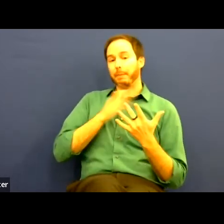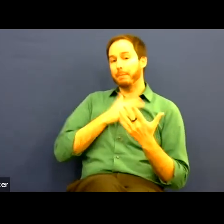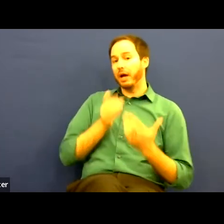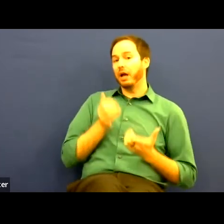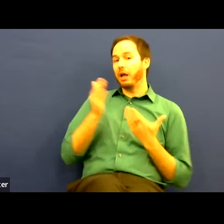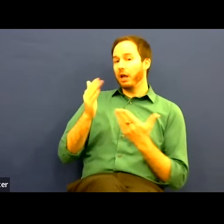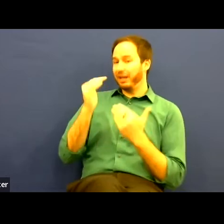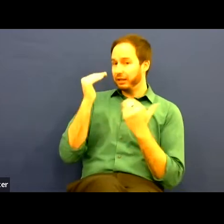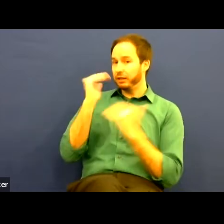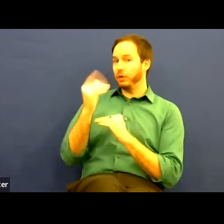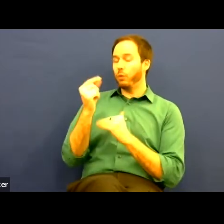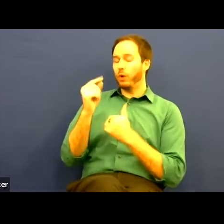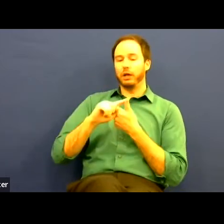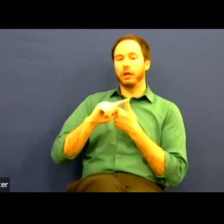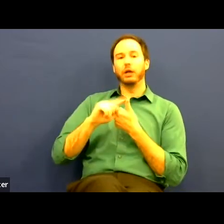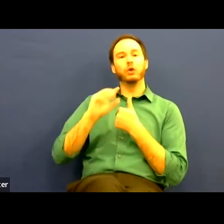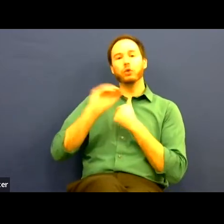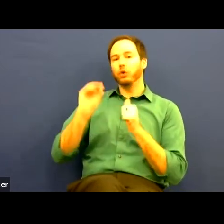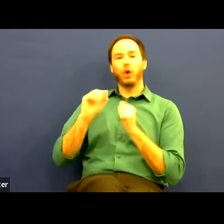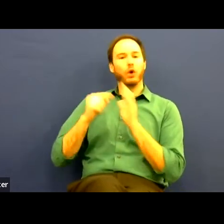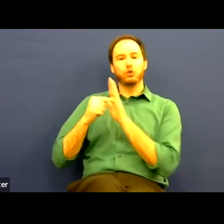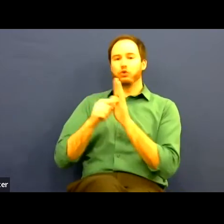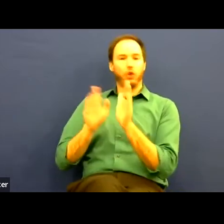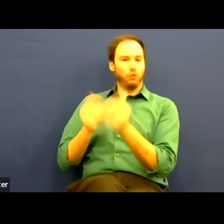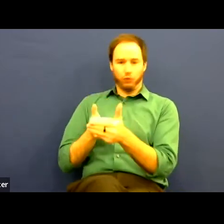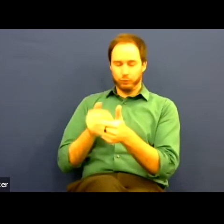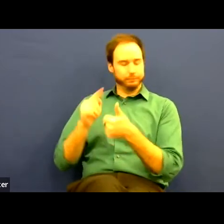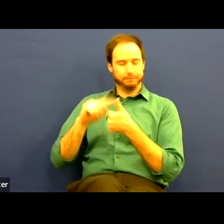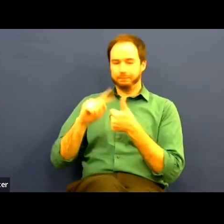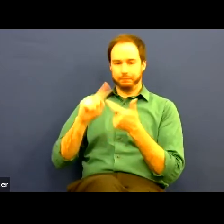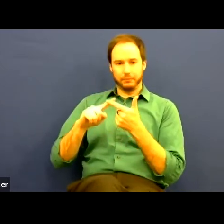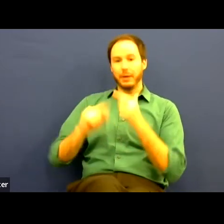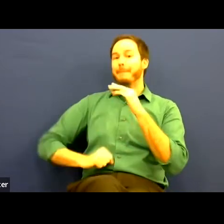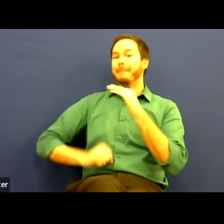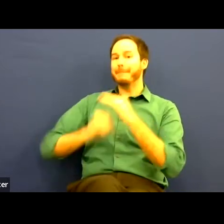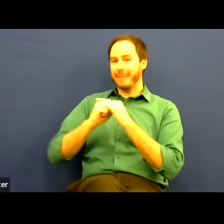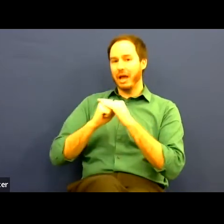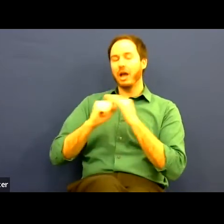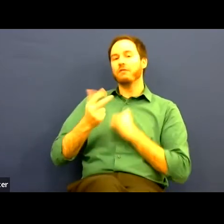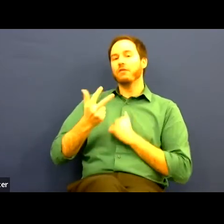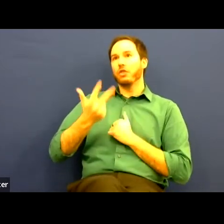would put on is that there is no sales showroom. There's a maximum of 3